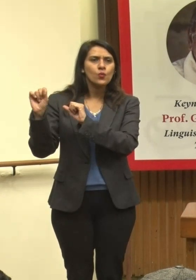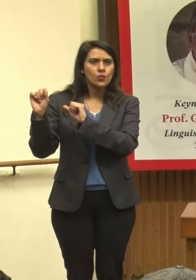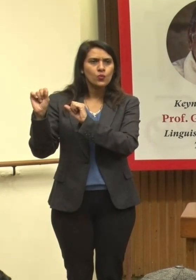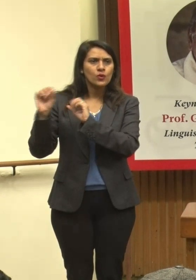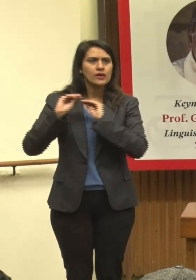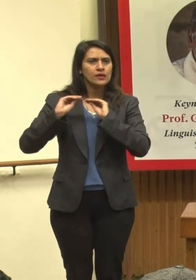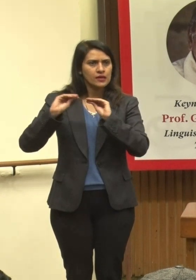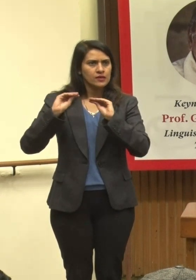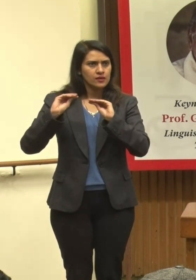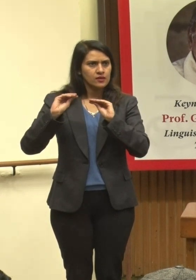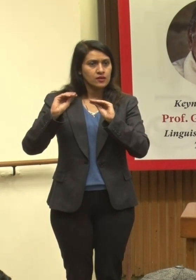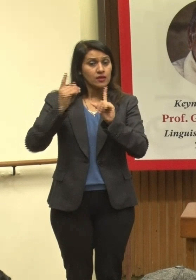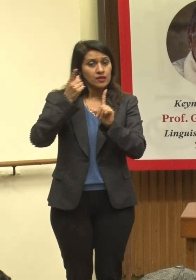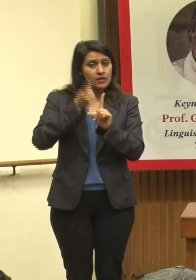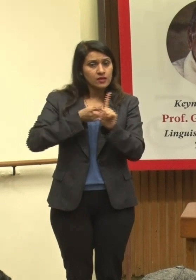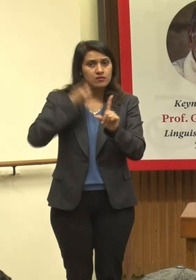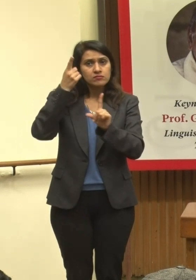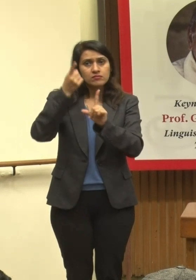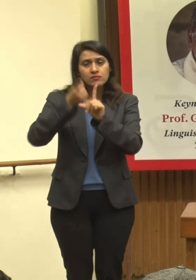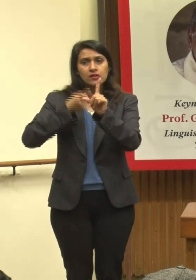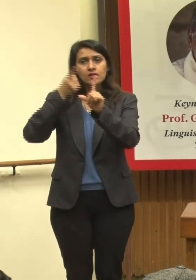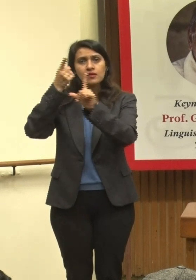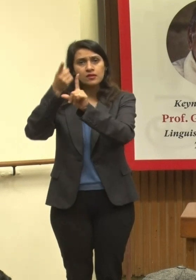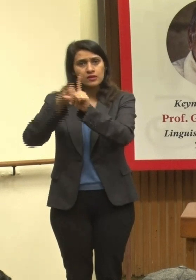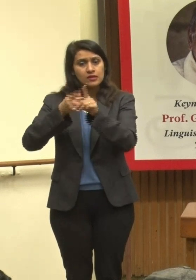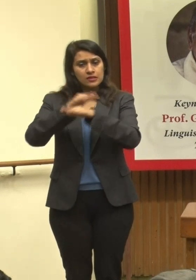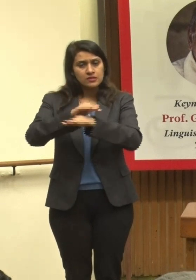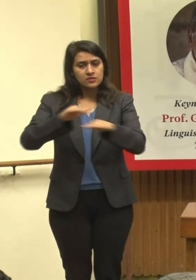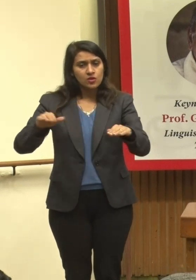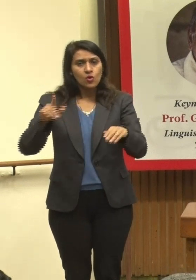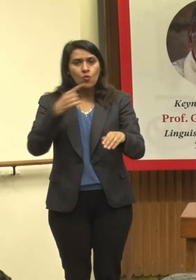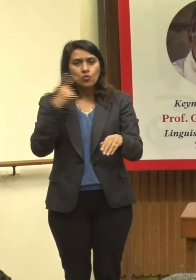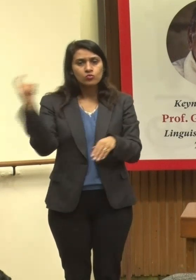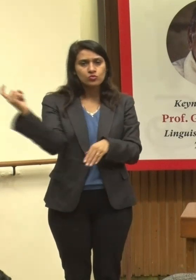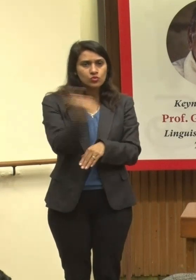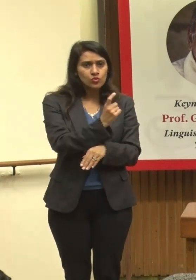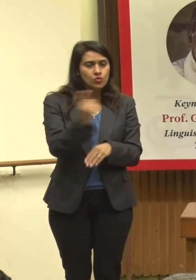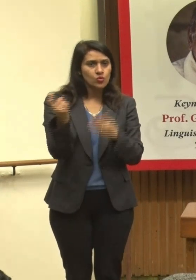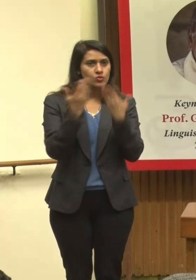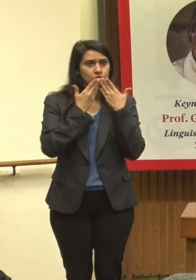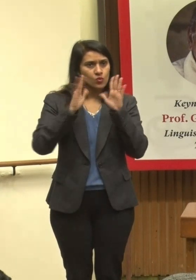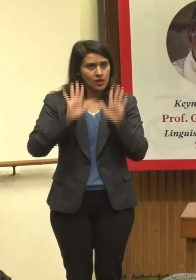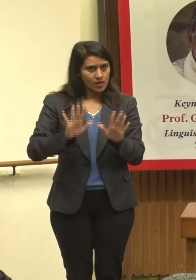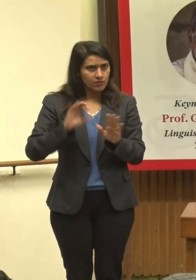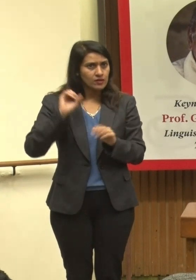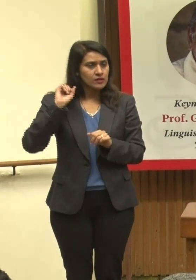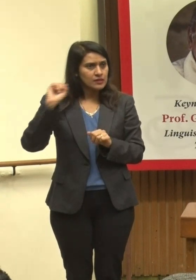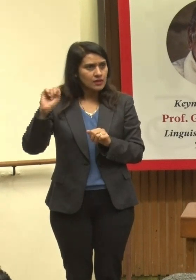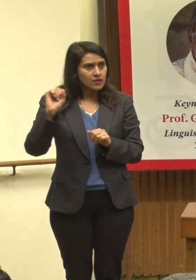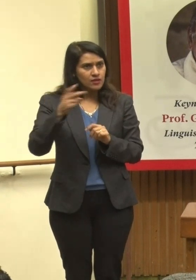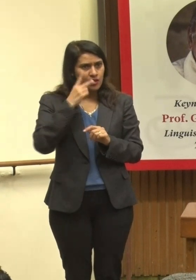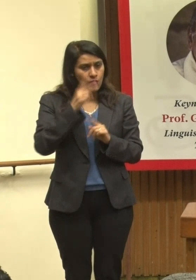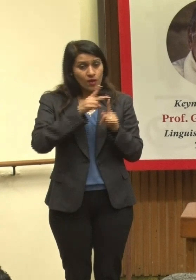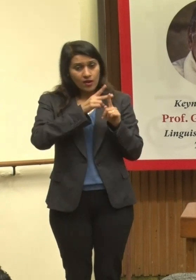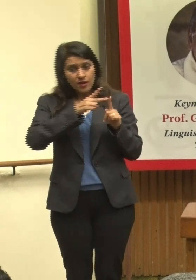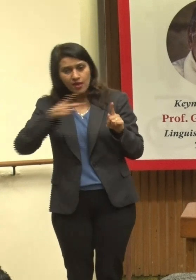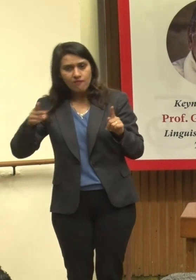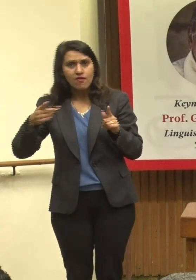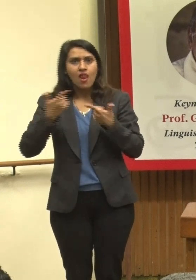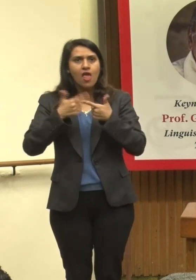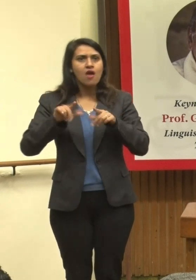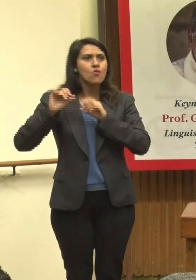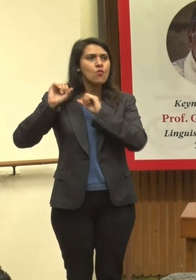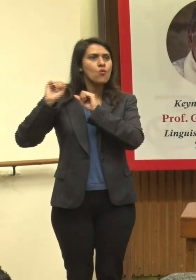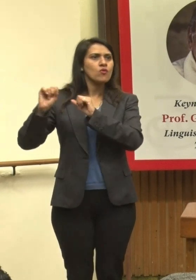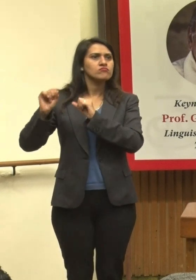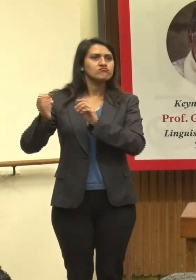But year on year, children who come to the school bring a variety of other languages.